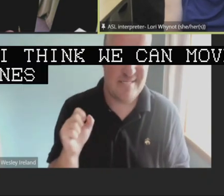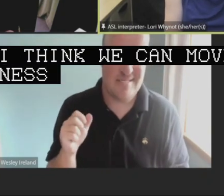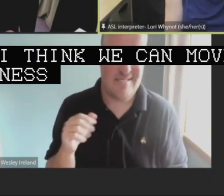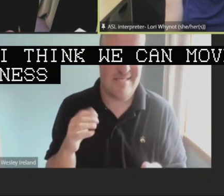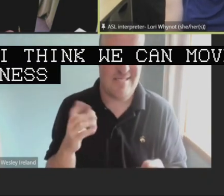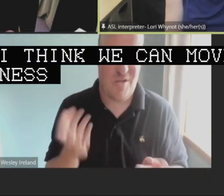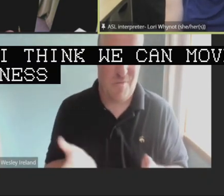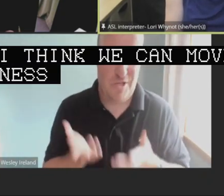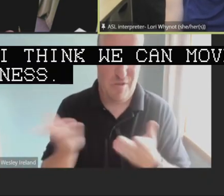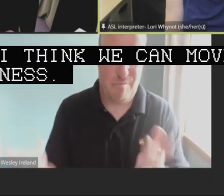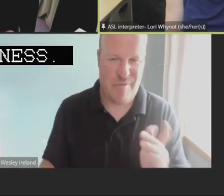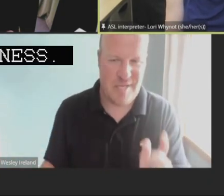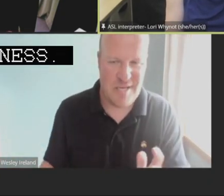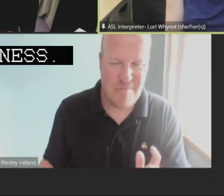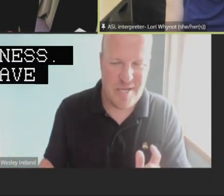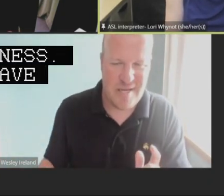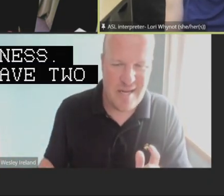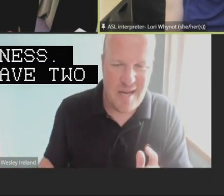have two items.